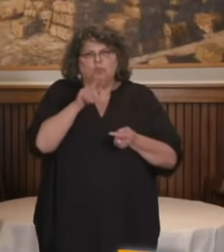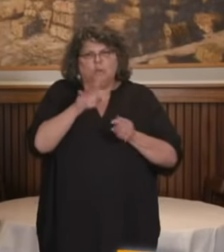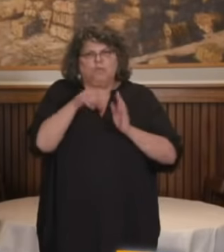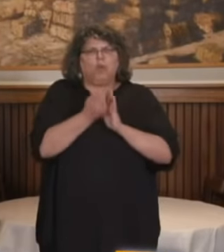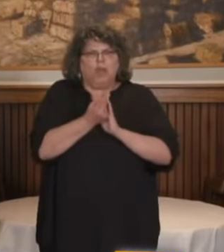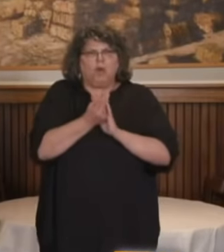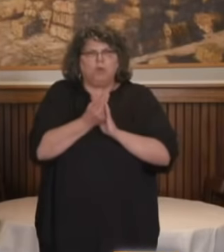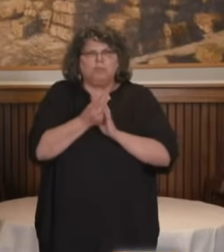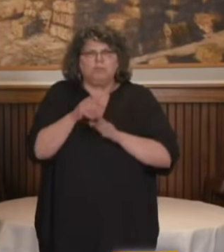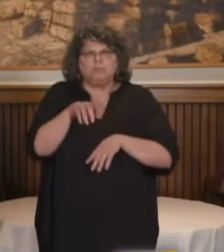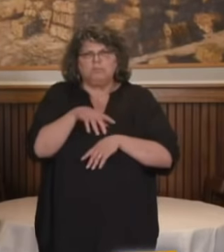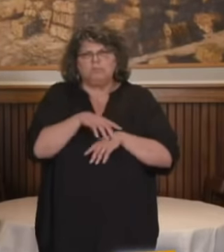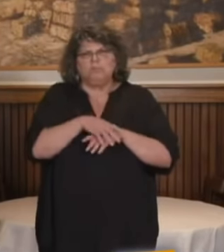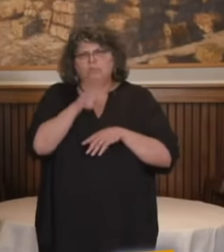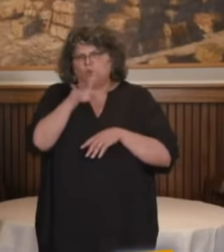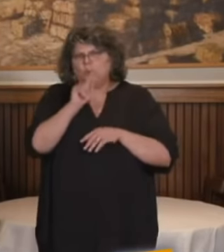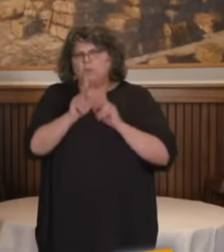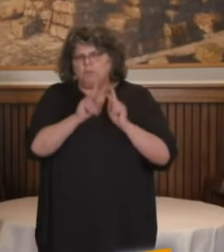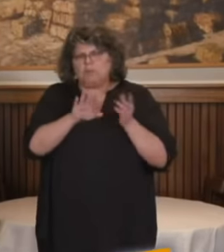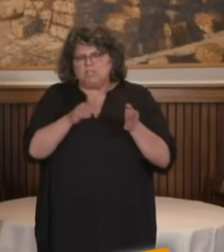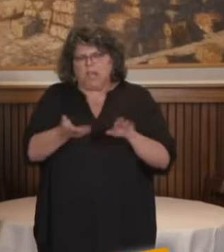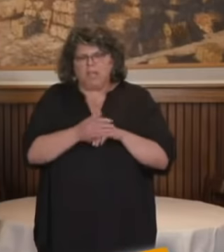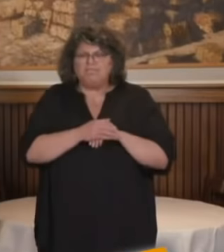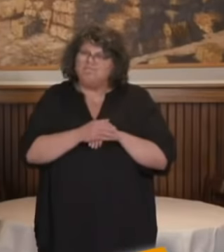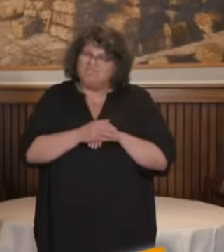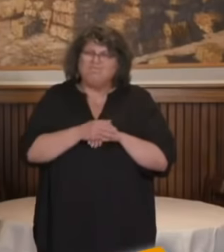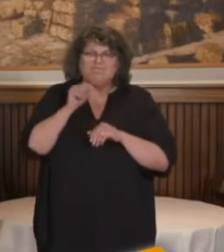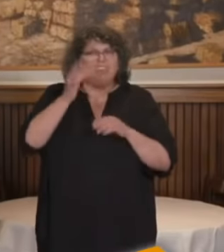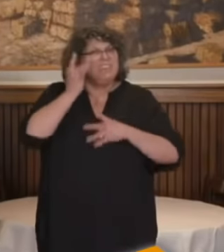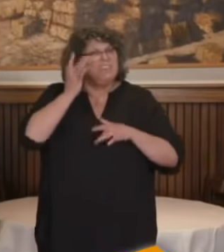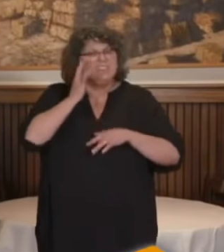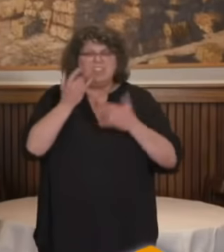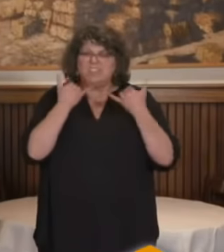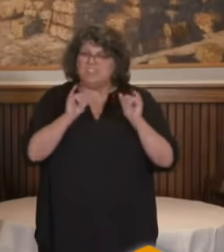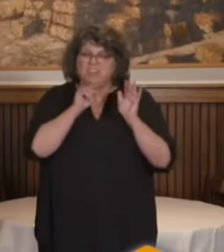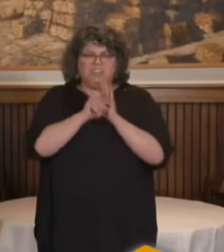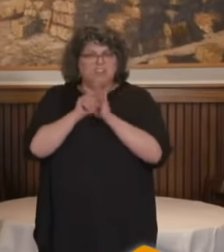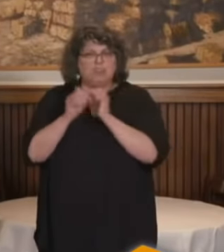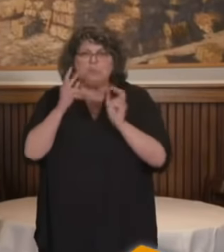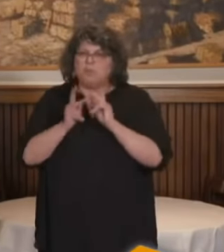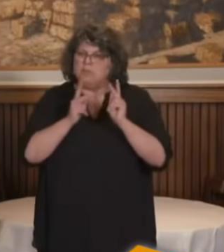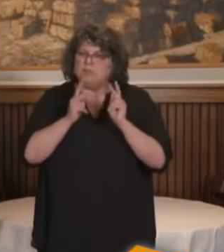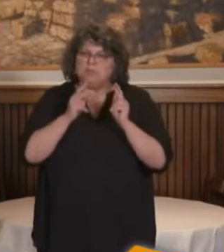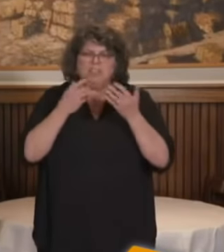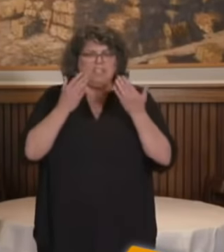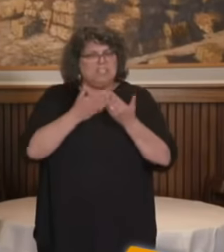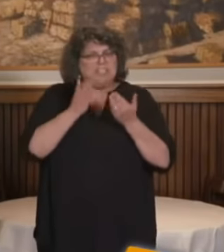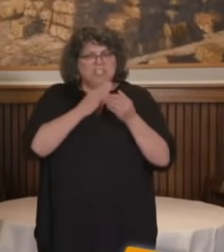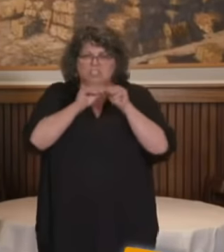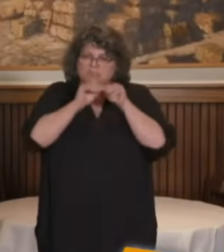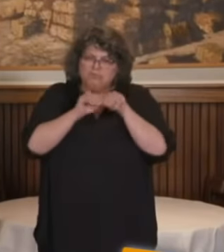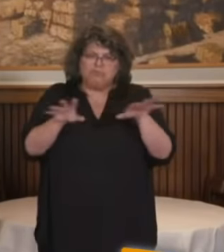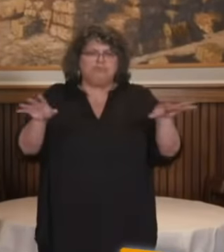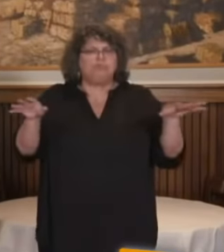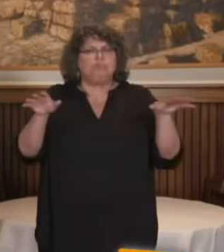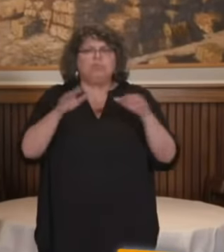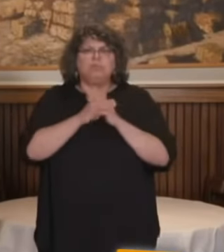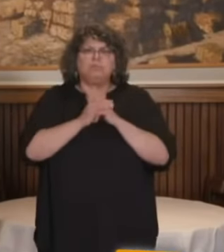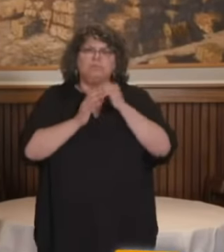a reminder of the deadliness of this disease, the spread of this disease, the virulence of this disease, the transmissibility of this